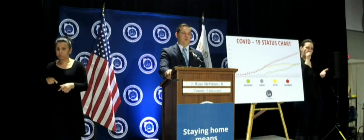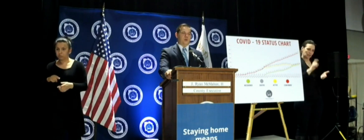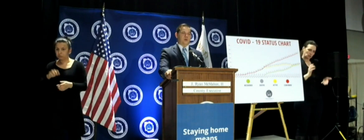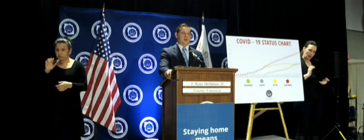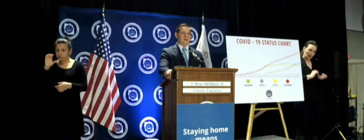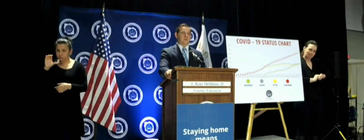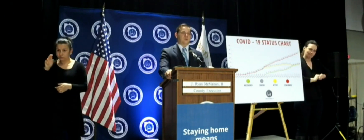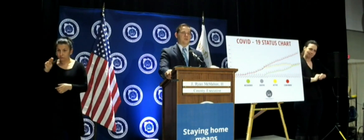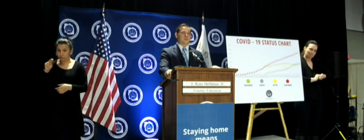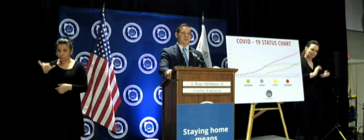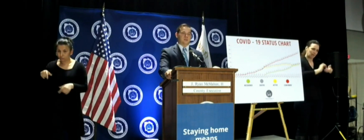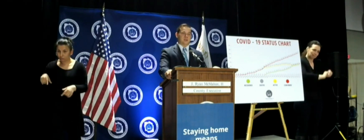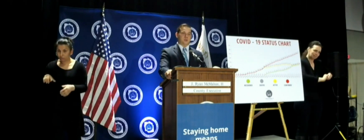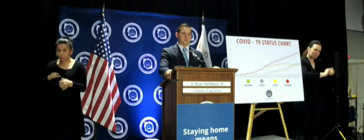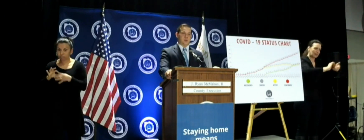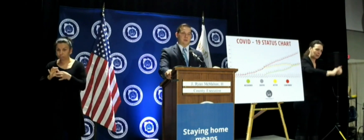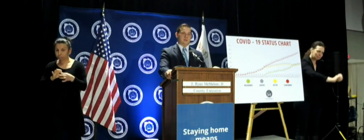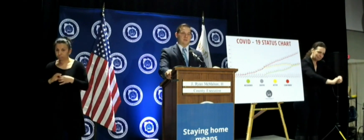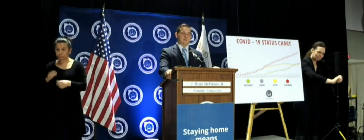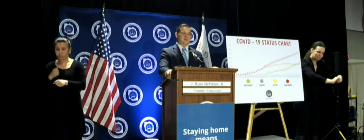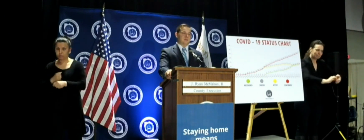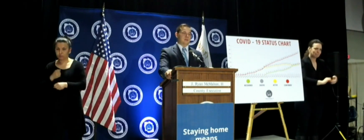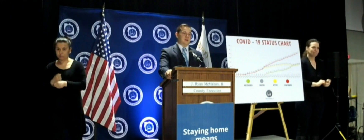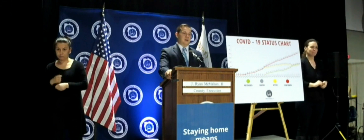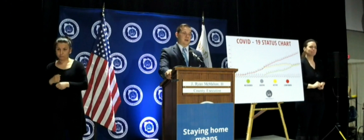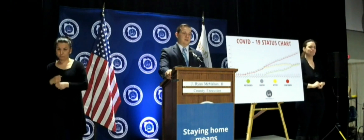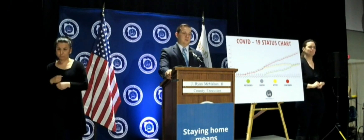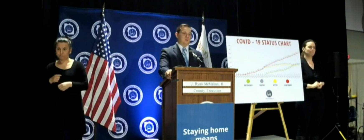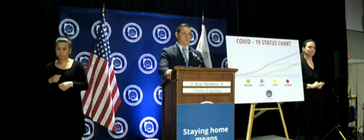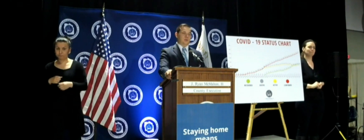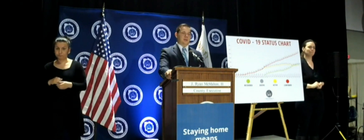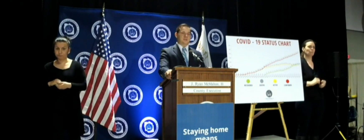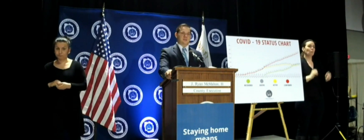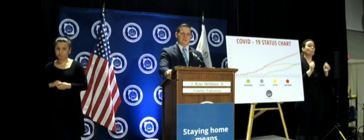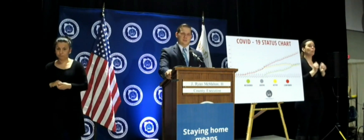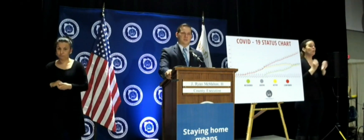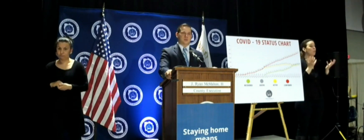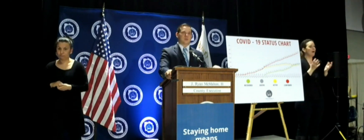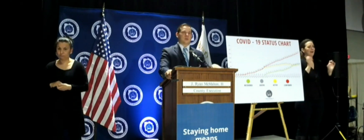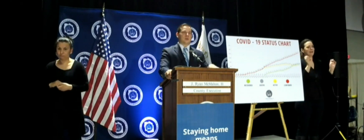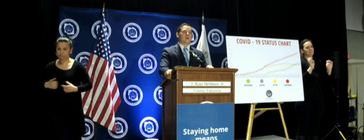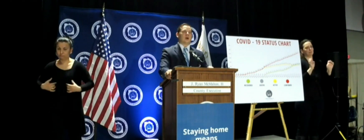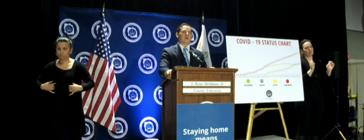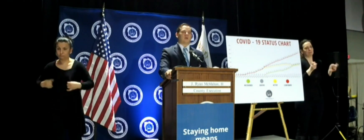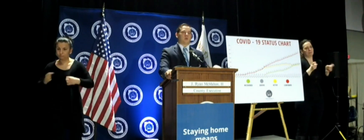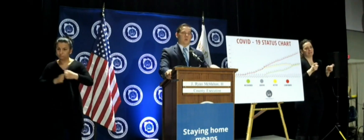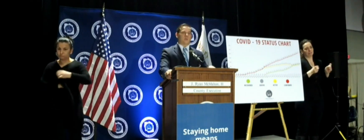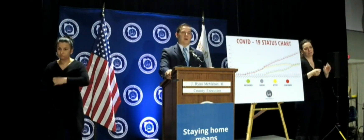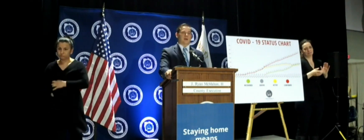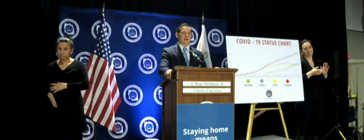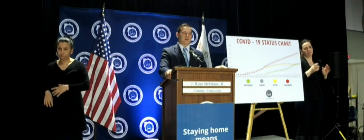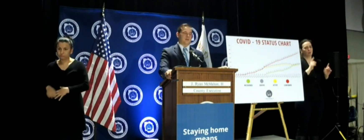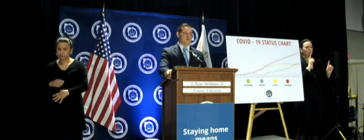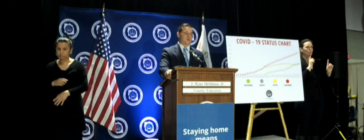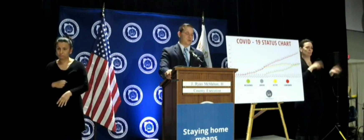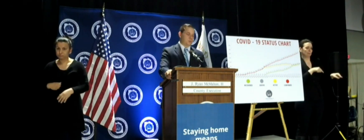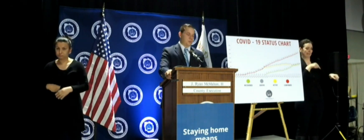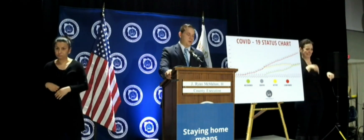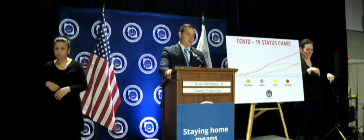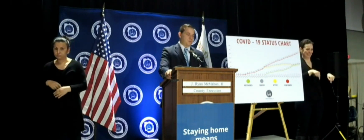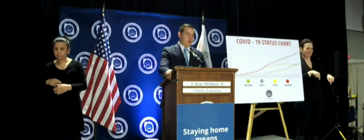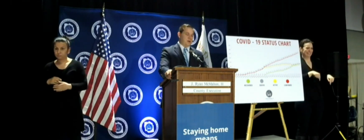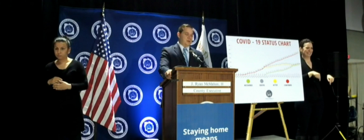moving forward in emergency management type responses related to this issue. How can we work better together in the